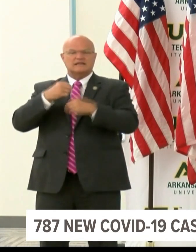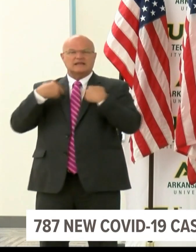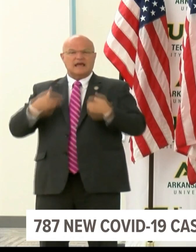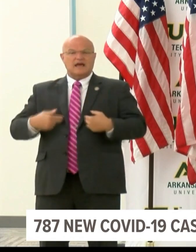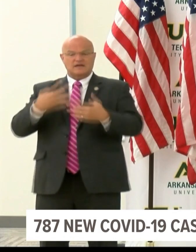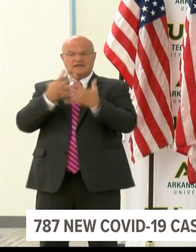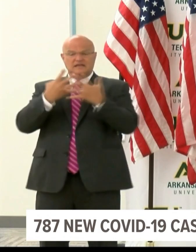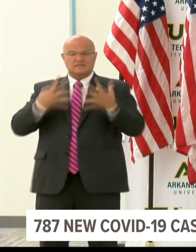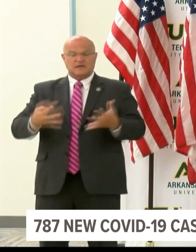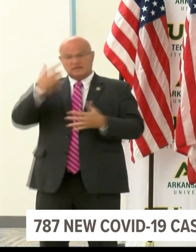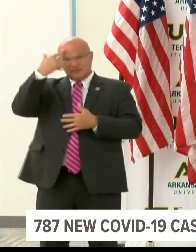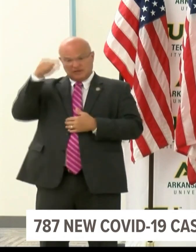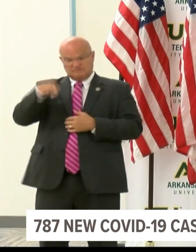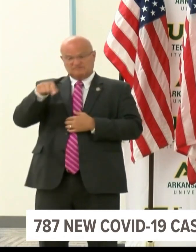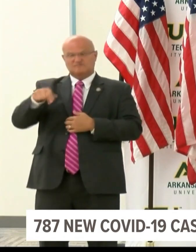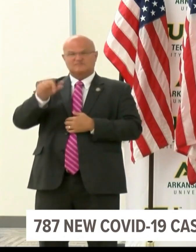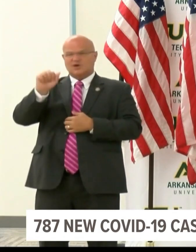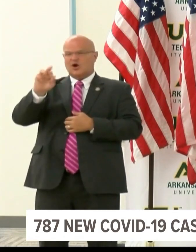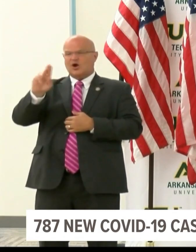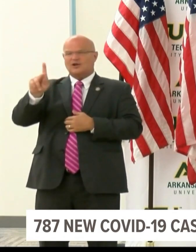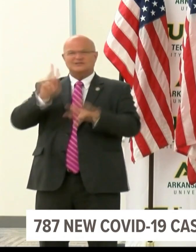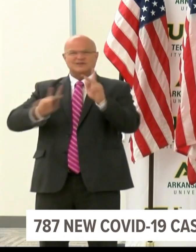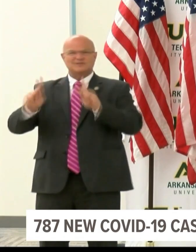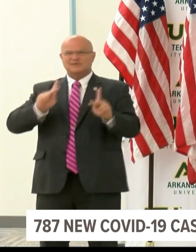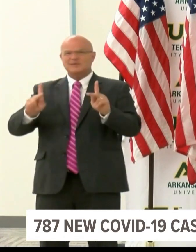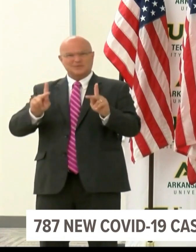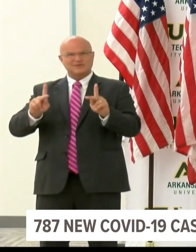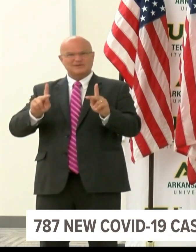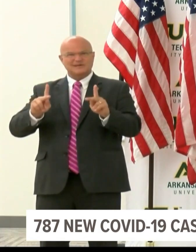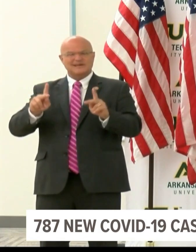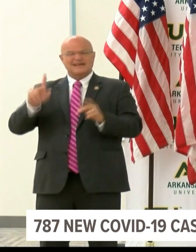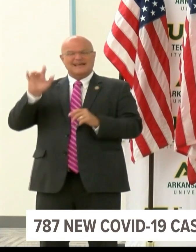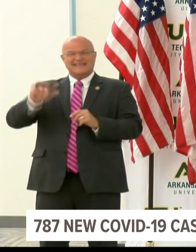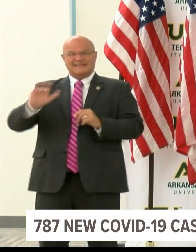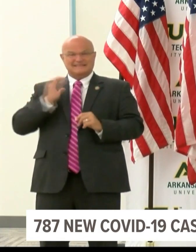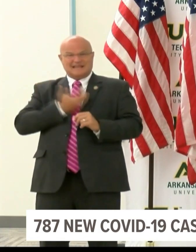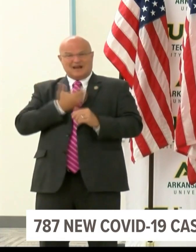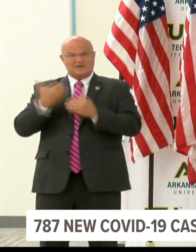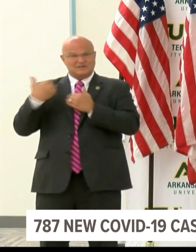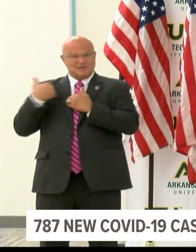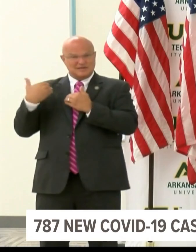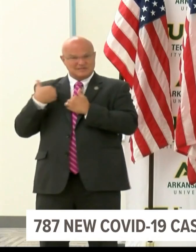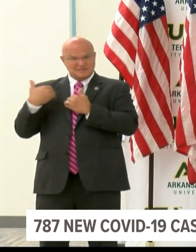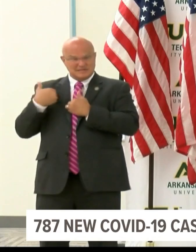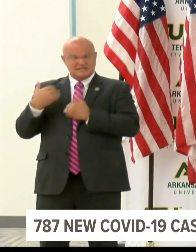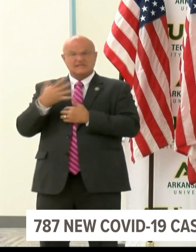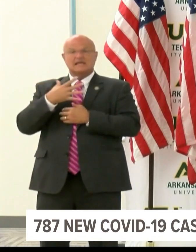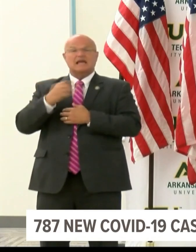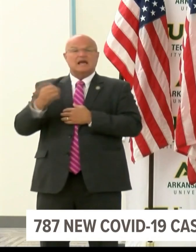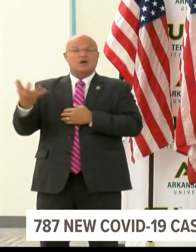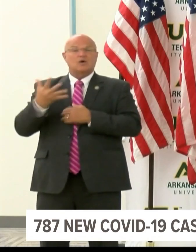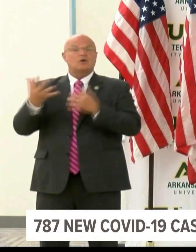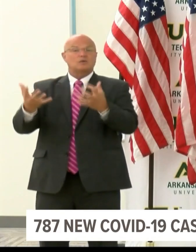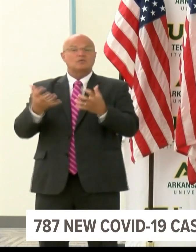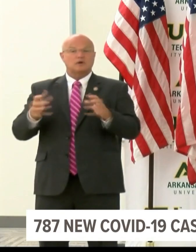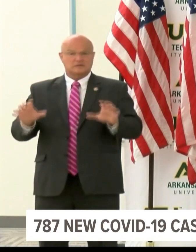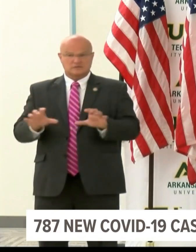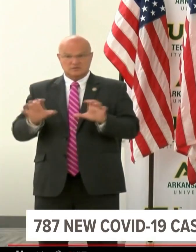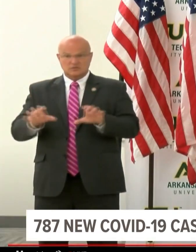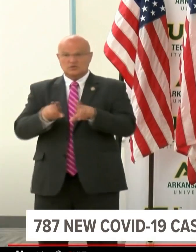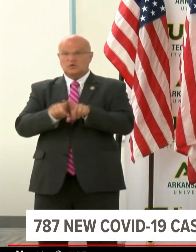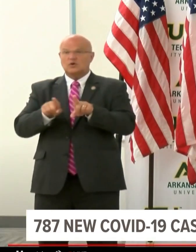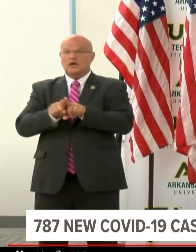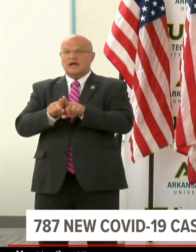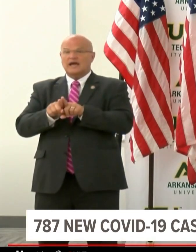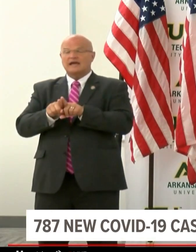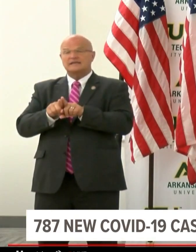inmates, because they're Arkansans by and large, and that's our responsibility, and it's also what we want to do as